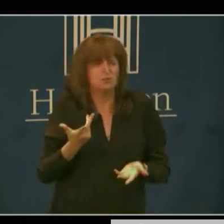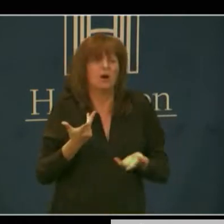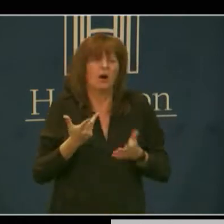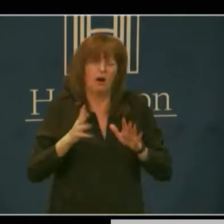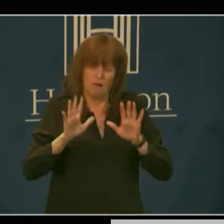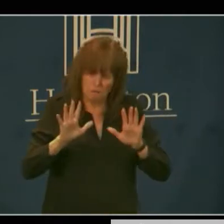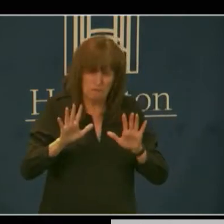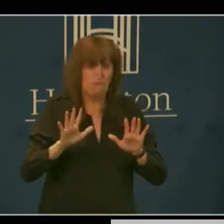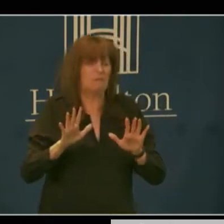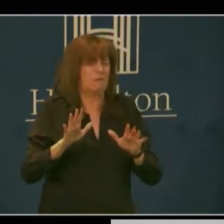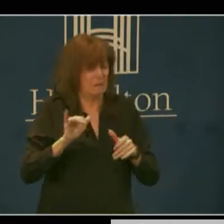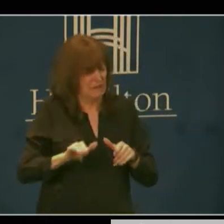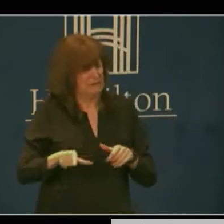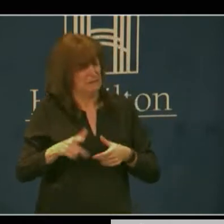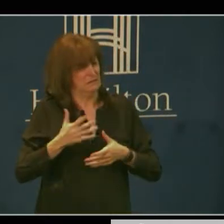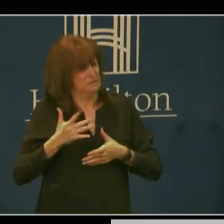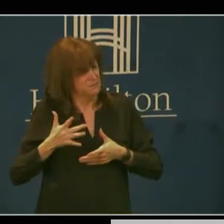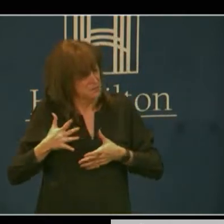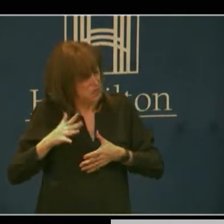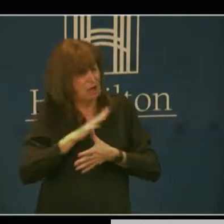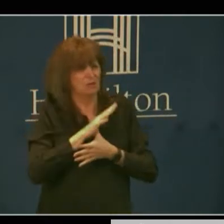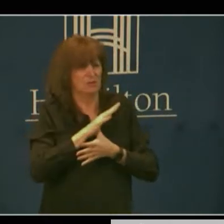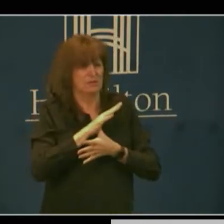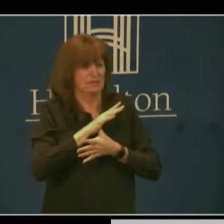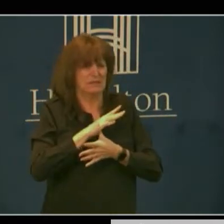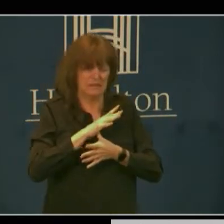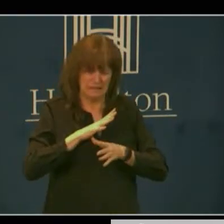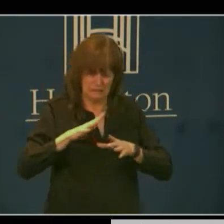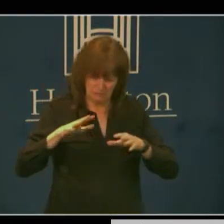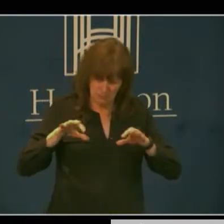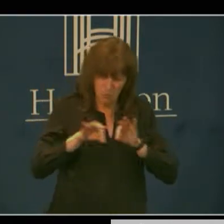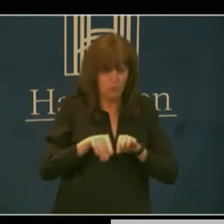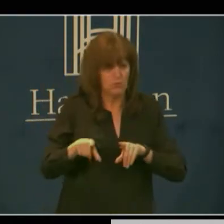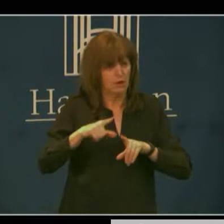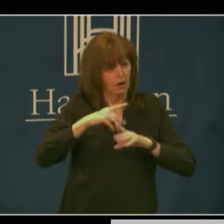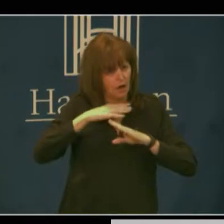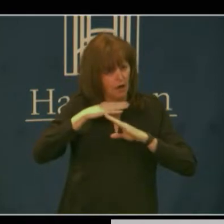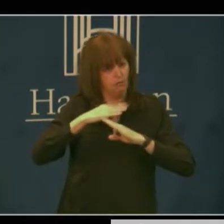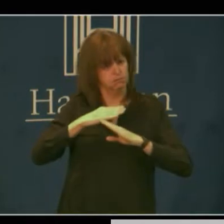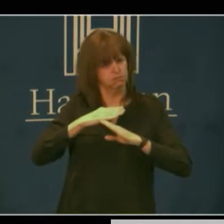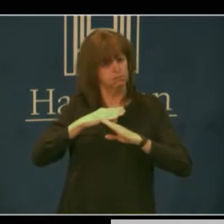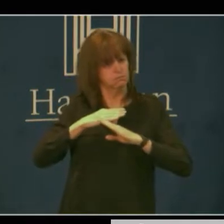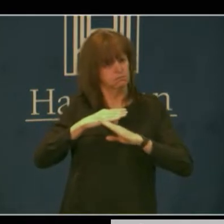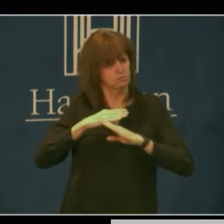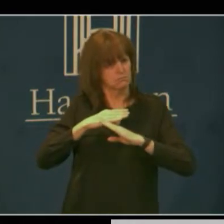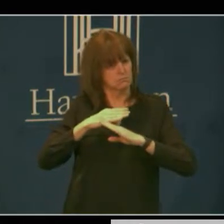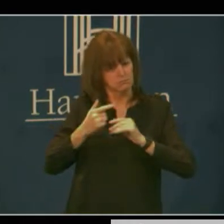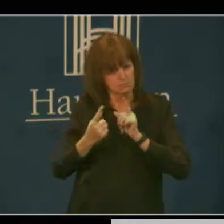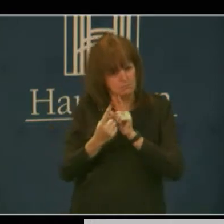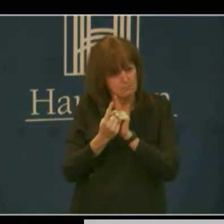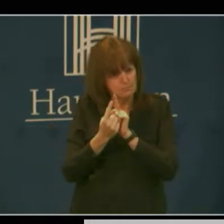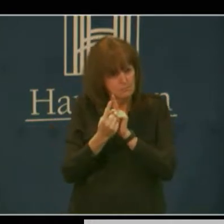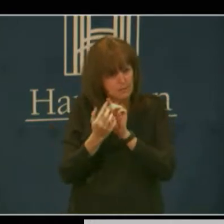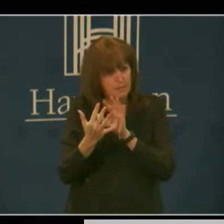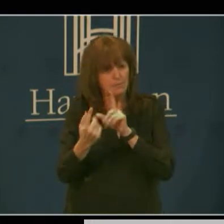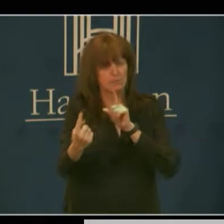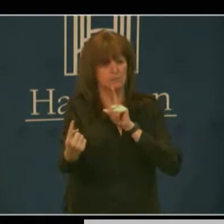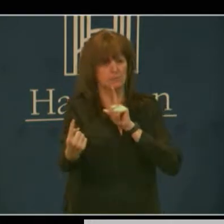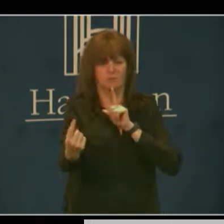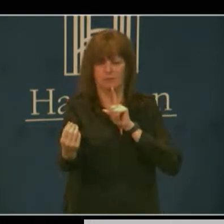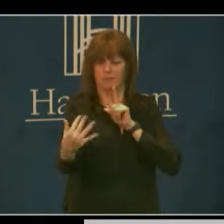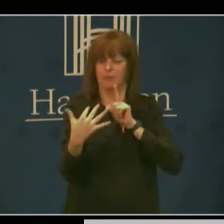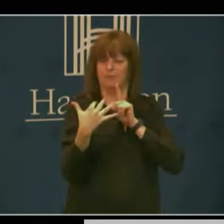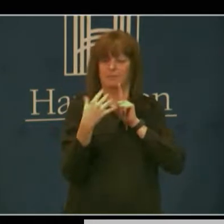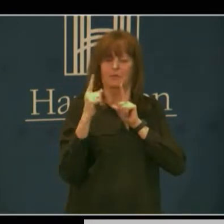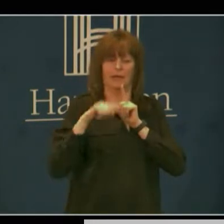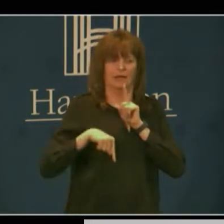the main job is block the transmission of the virus from one person to another. Dr. Harvey,